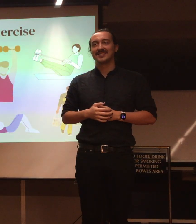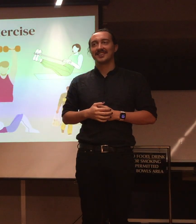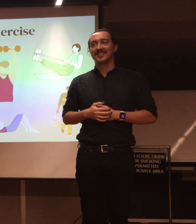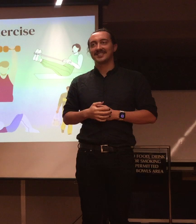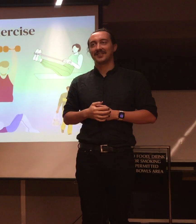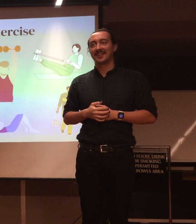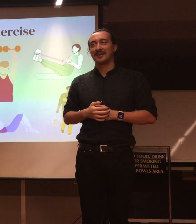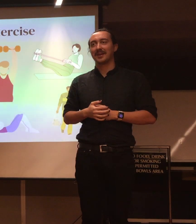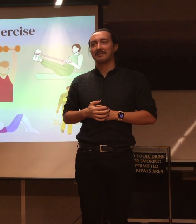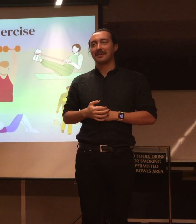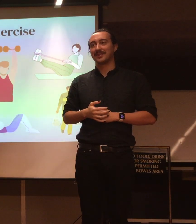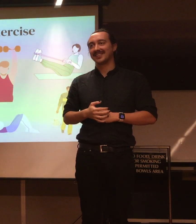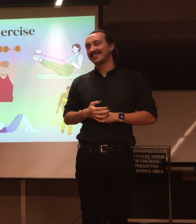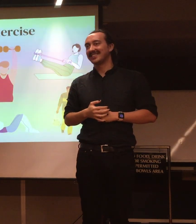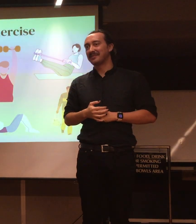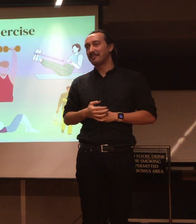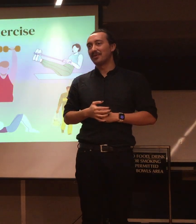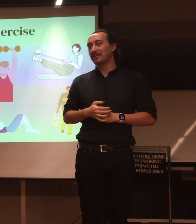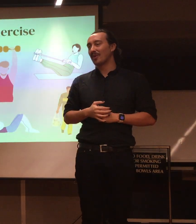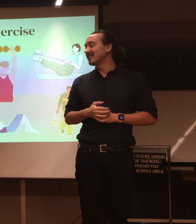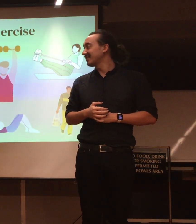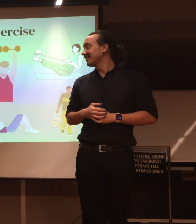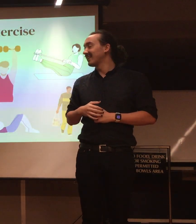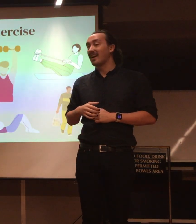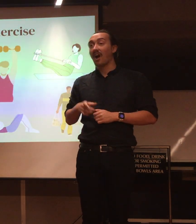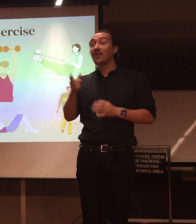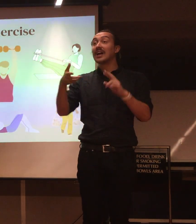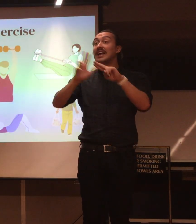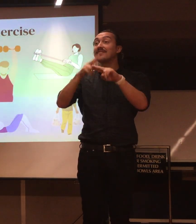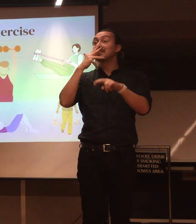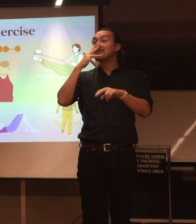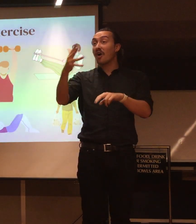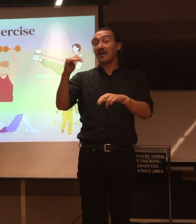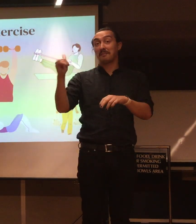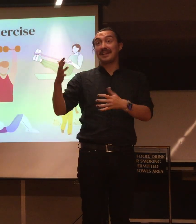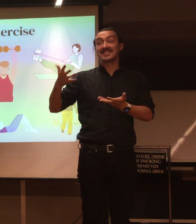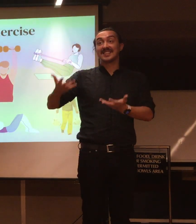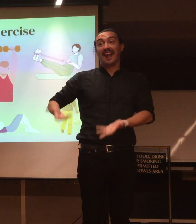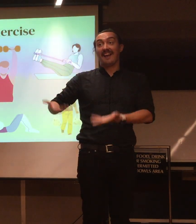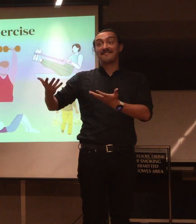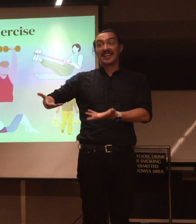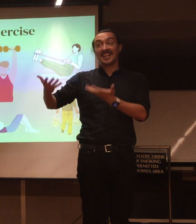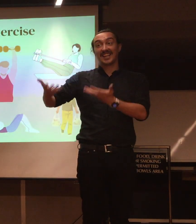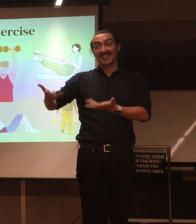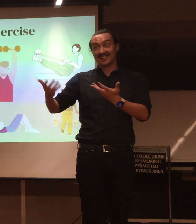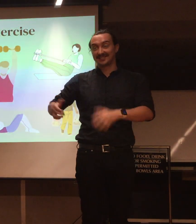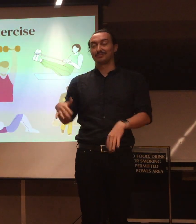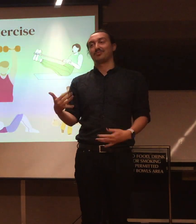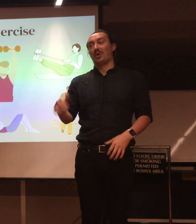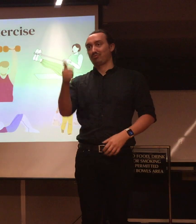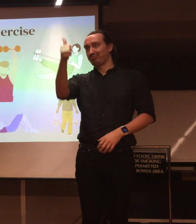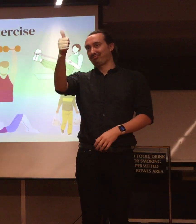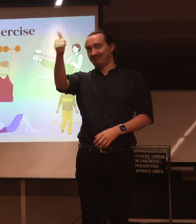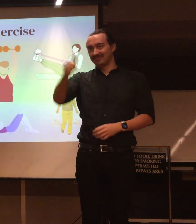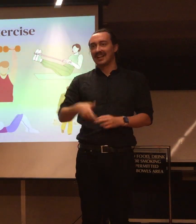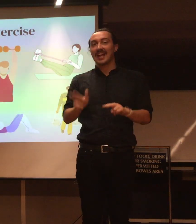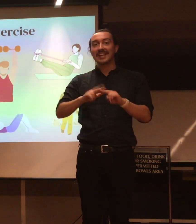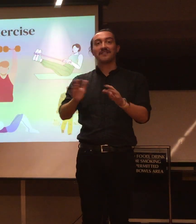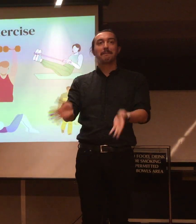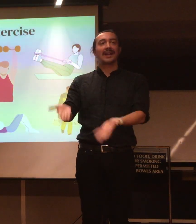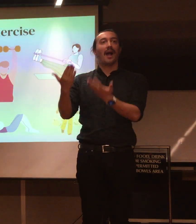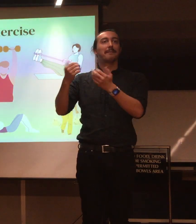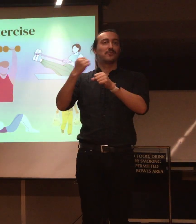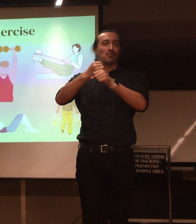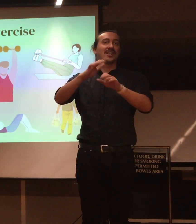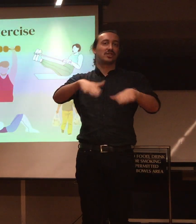Yeah, he's 9 years old and I pick him up and Oh, he'd be quite heavy then. He's got to be quite heavy, so if you pick up your grandchildren, you